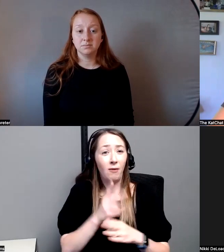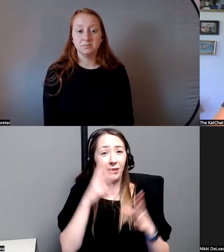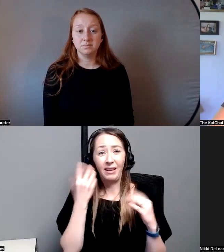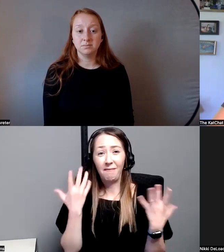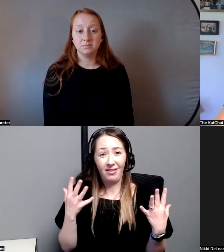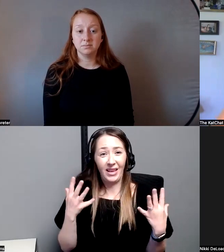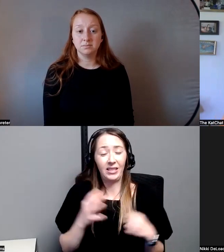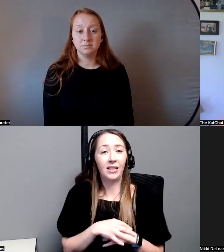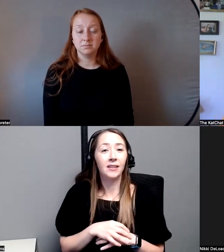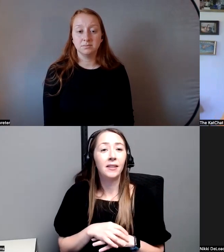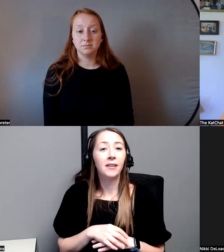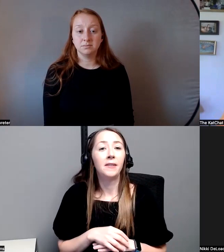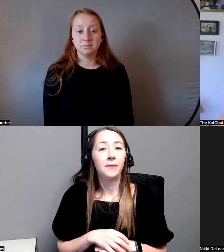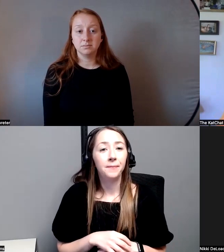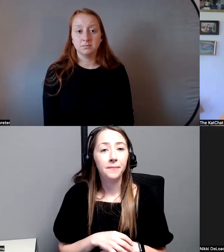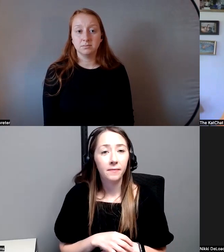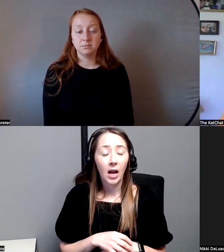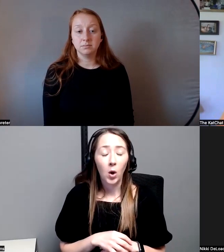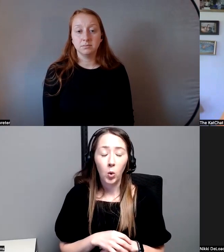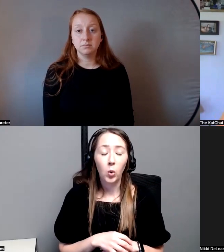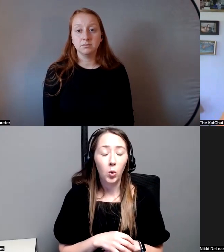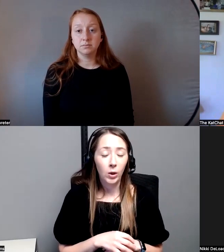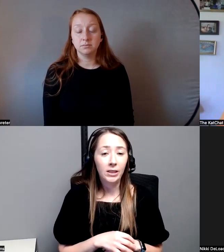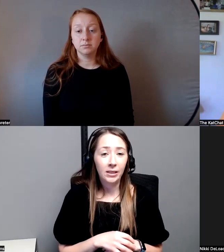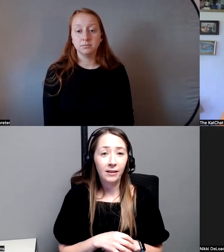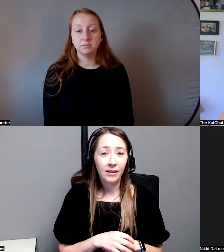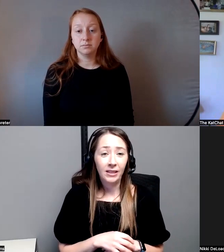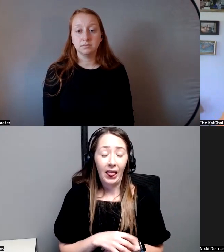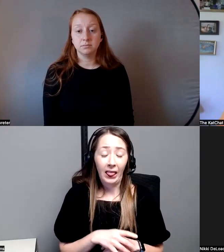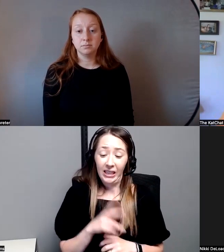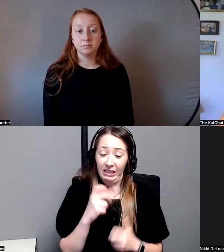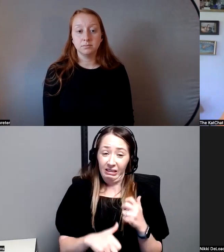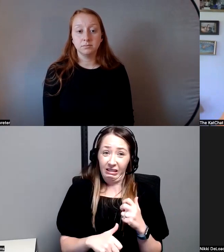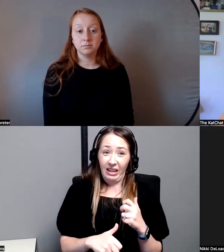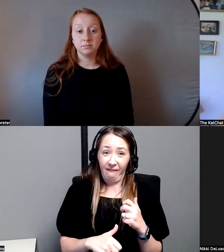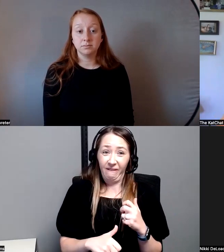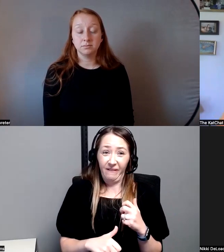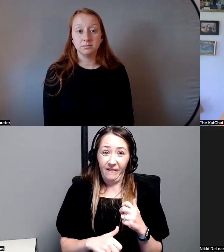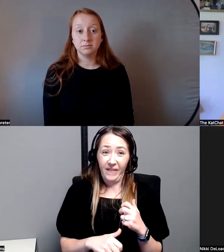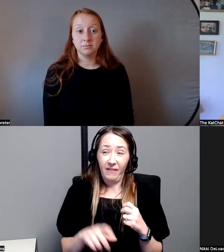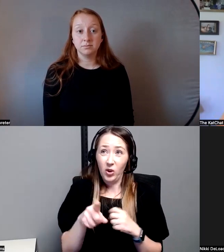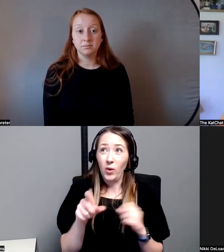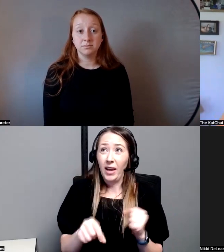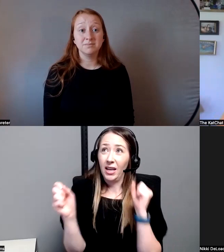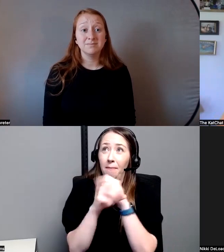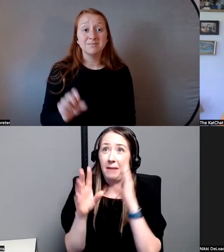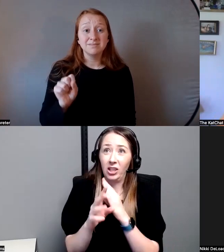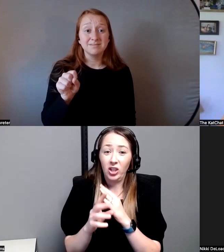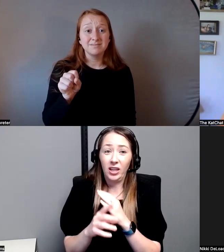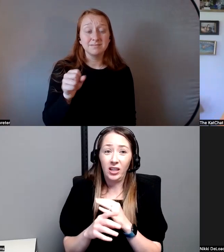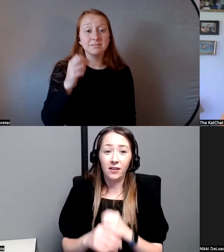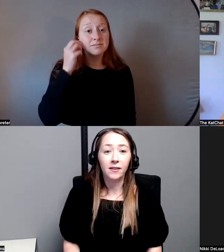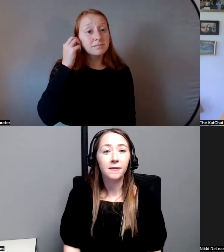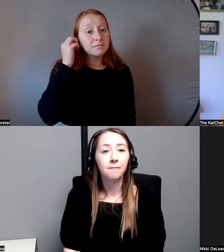days, which was really hard, if Yeah, you can good. imagine. Watch the other But the, podcast